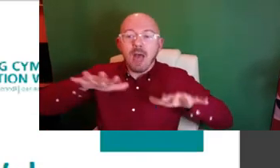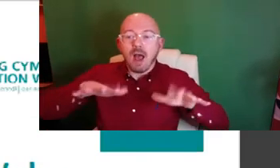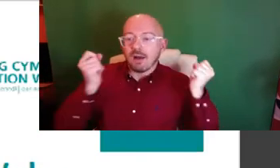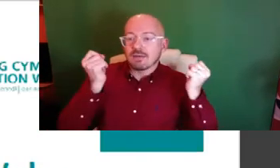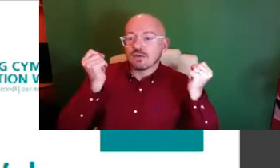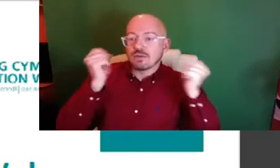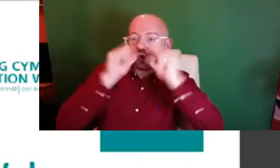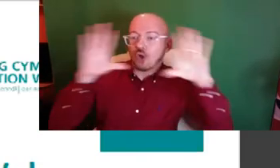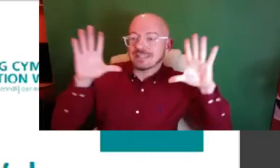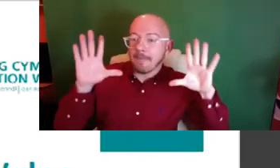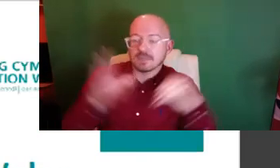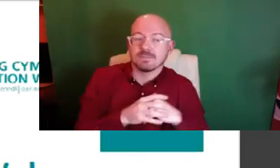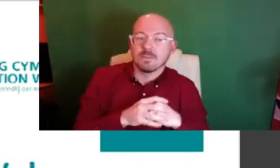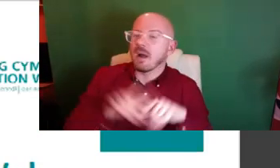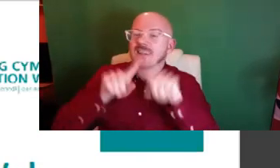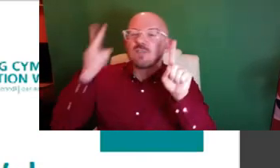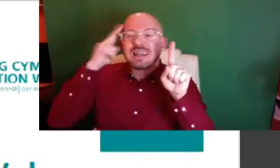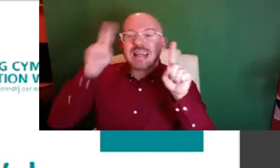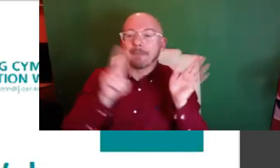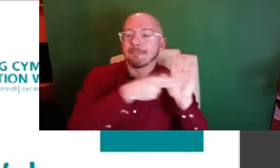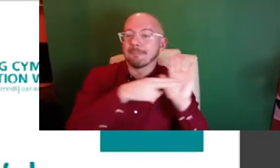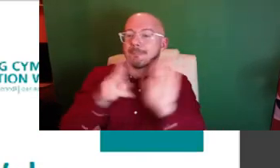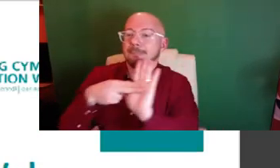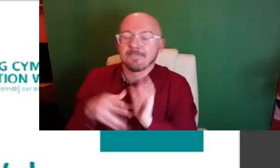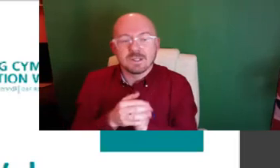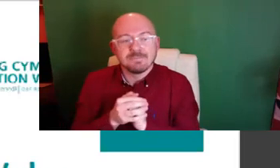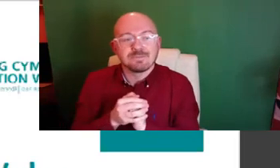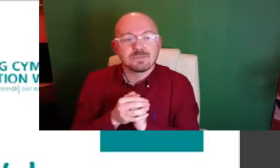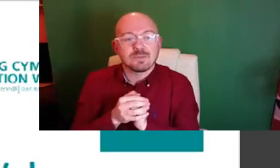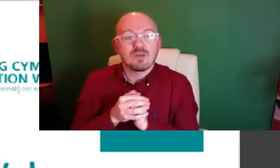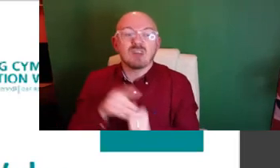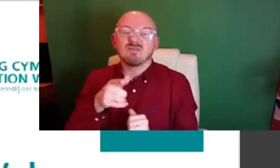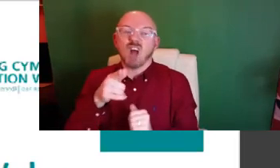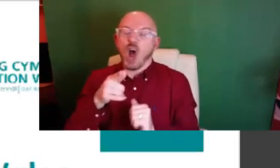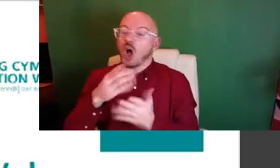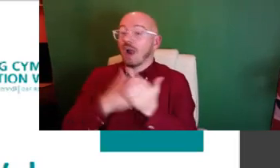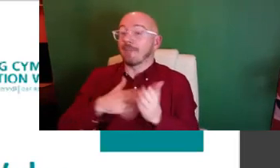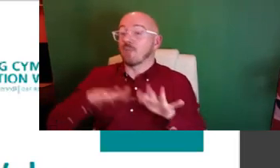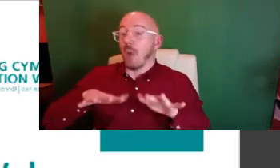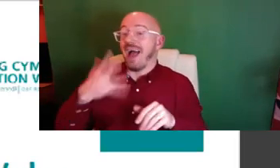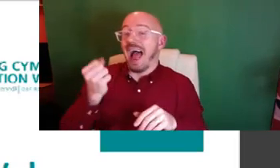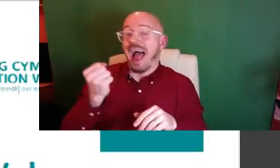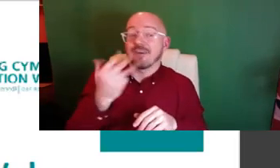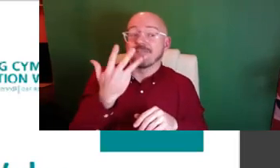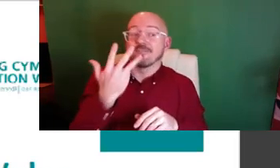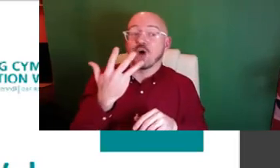led the curriculum for excellence development, who was also involved in consulting for the curriculum in Wales.